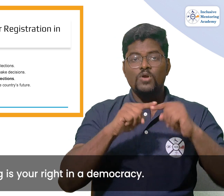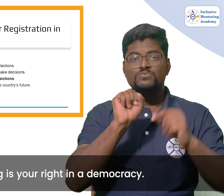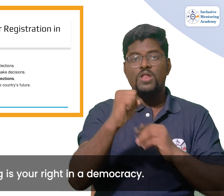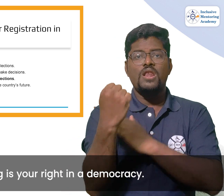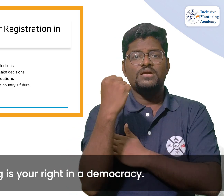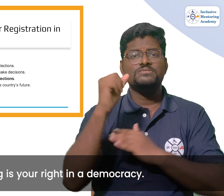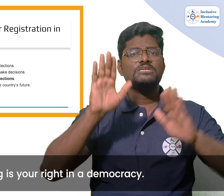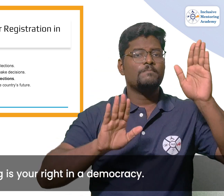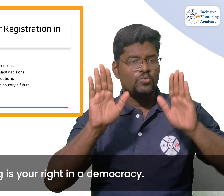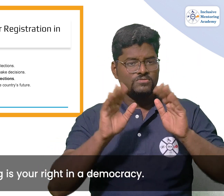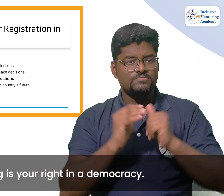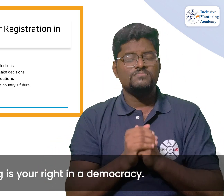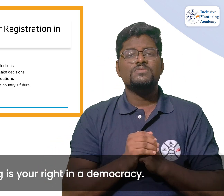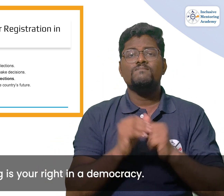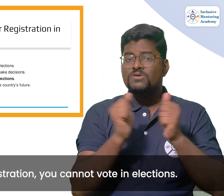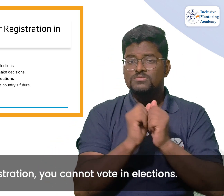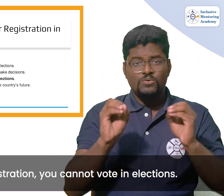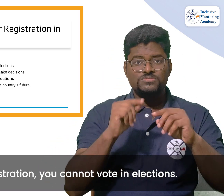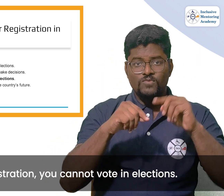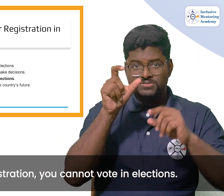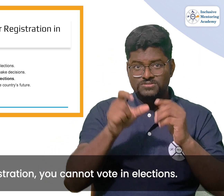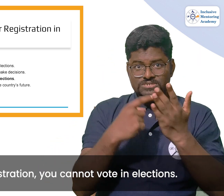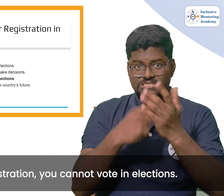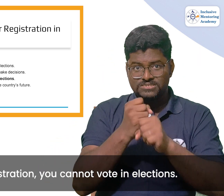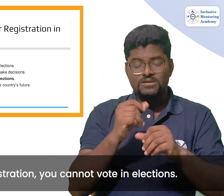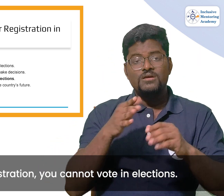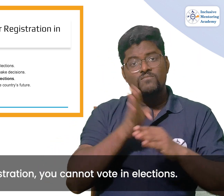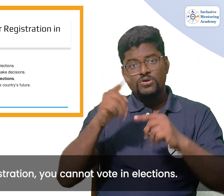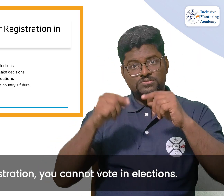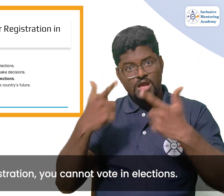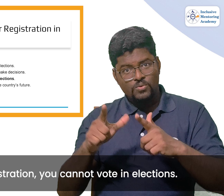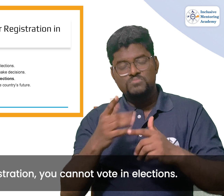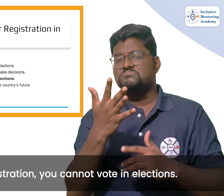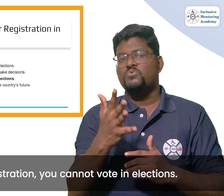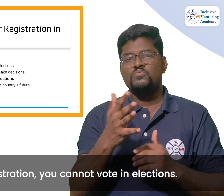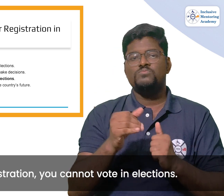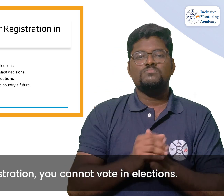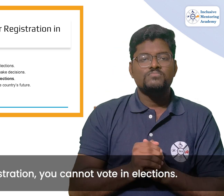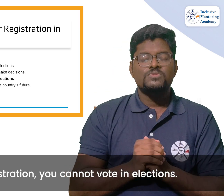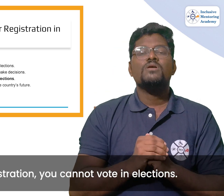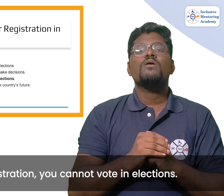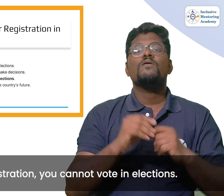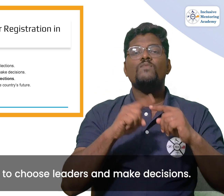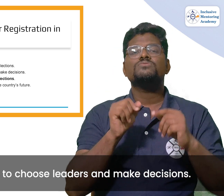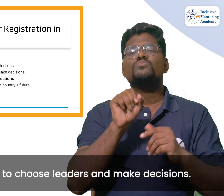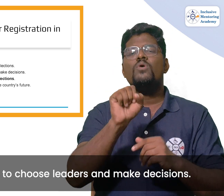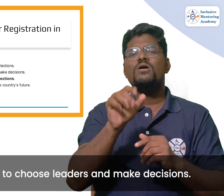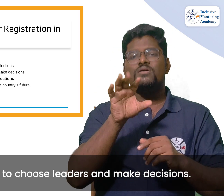Voting is your right in a democracy. Without registration, you cannot vote in elections. Your vote helps to